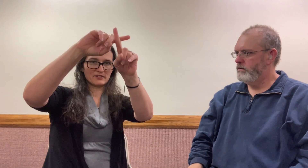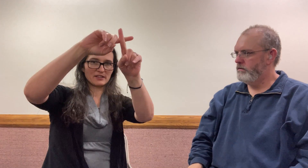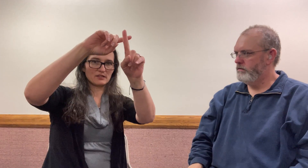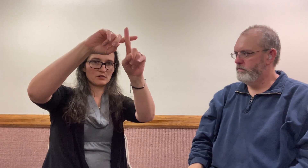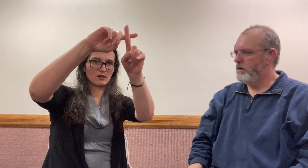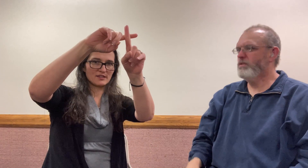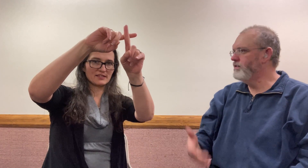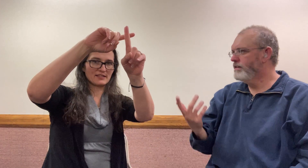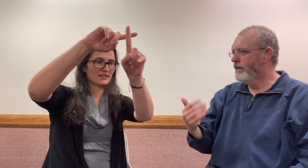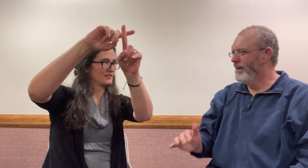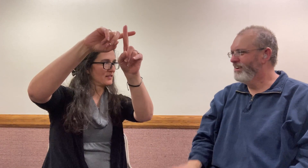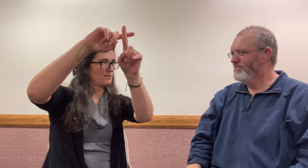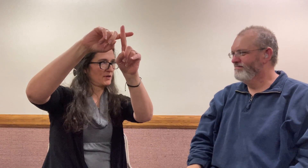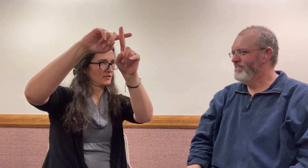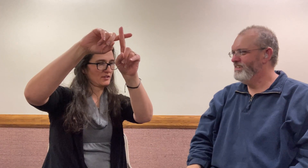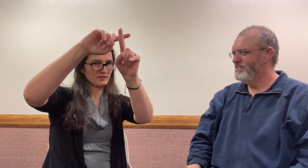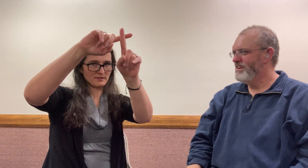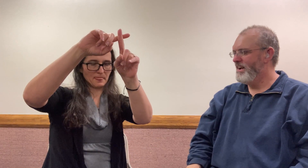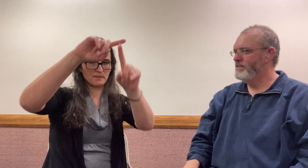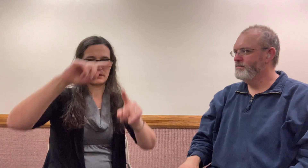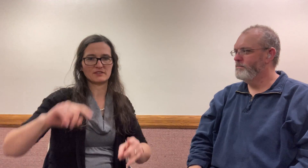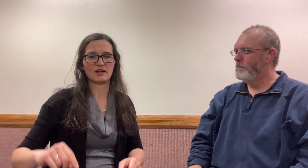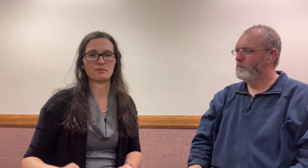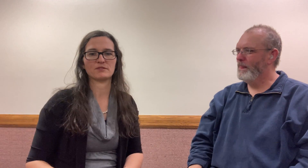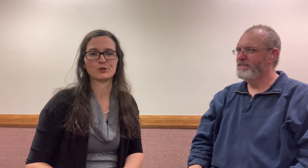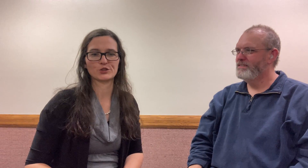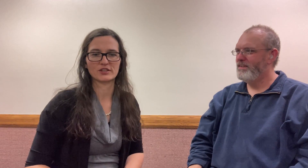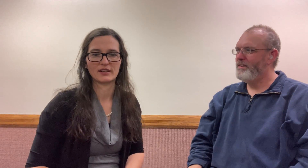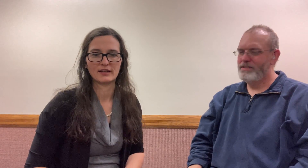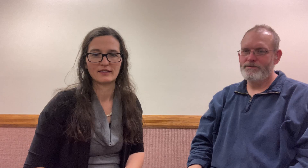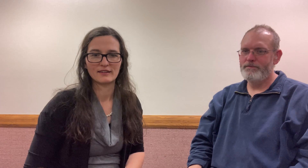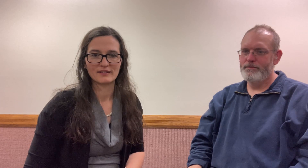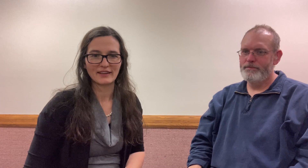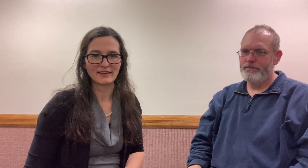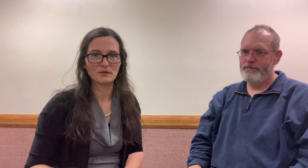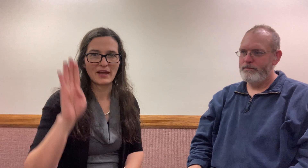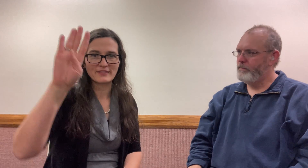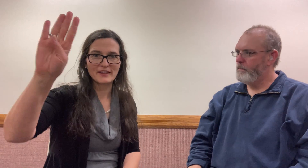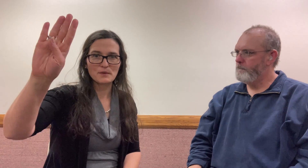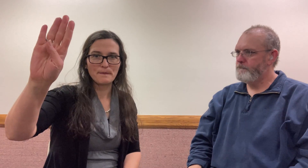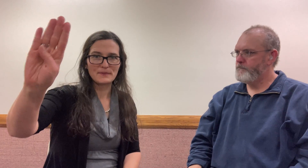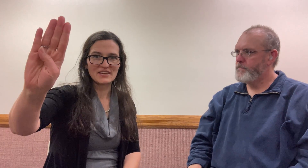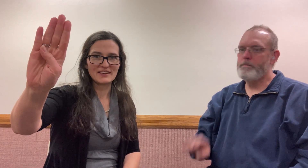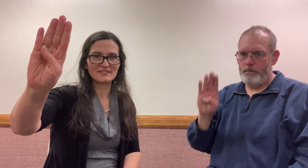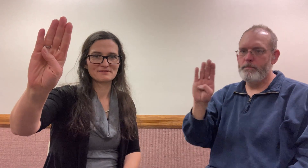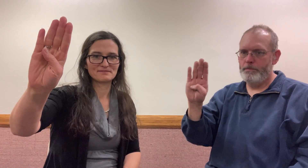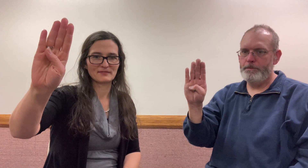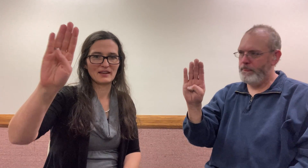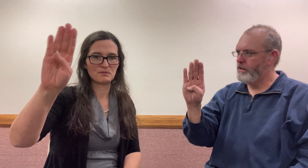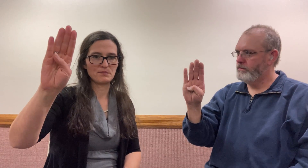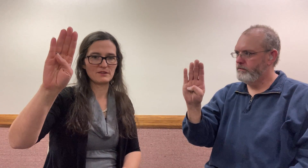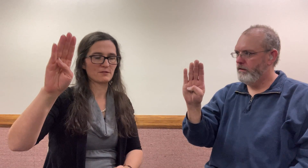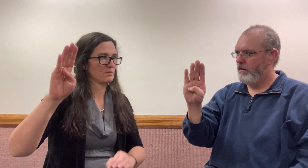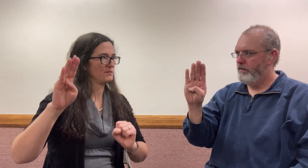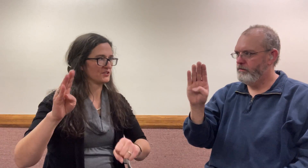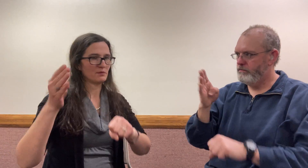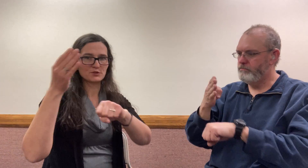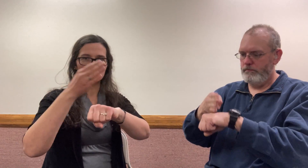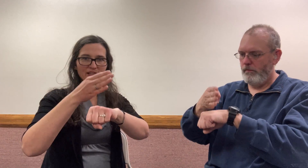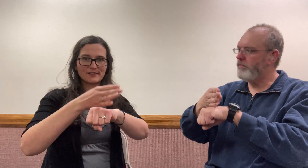like a little cross like this up on the top of a church. Okay, and then we had the letter B, and B for bishop, so it's like